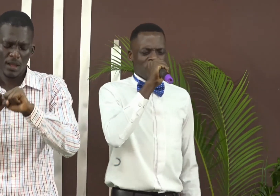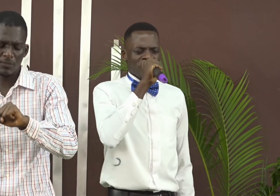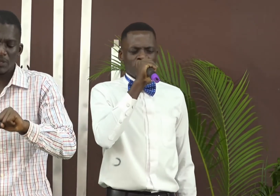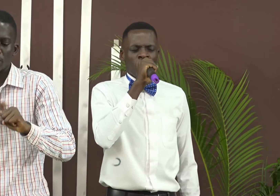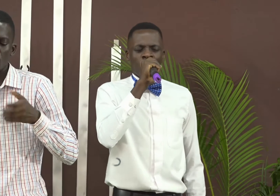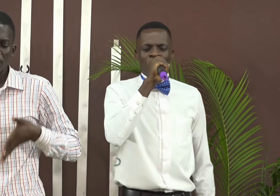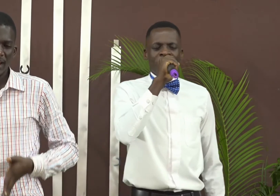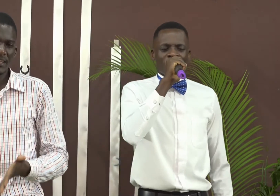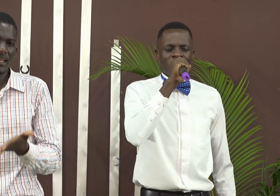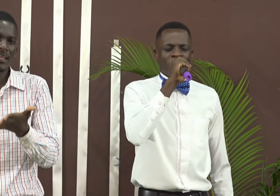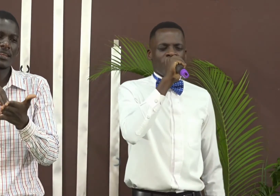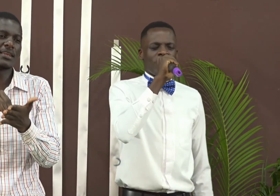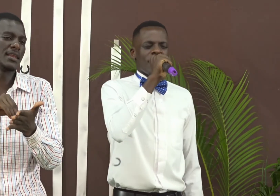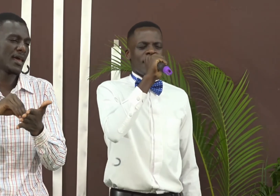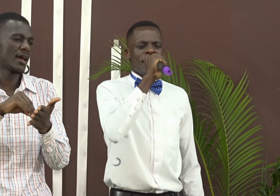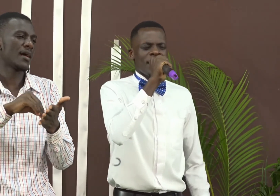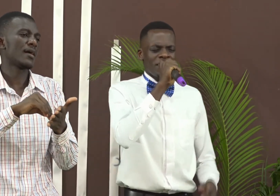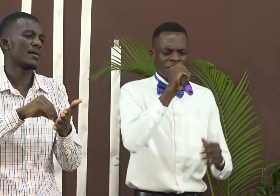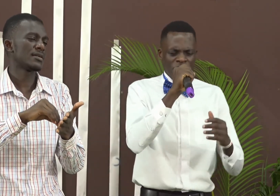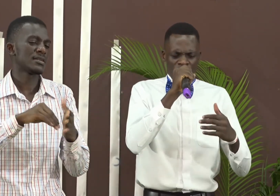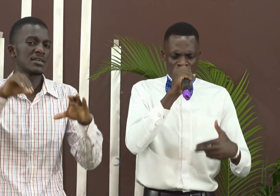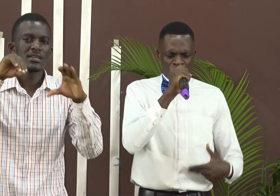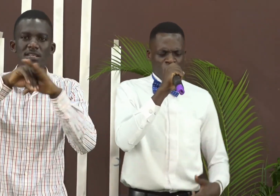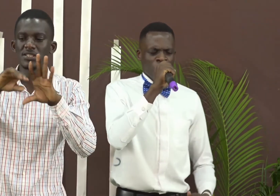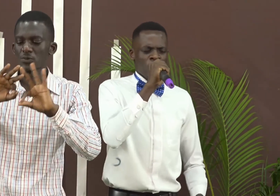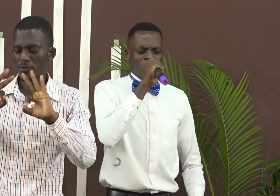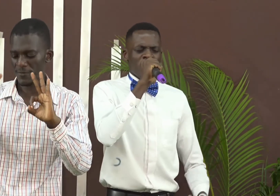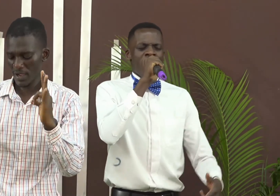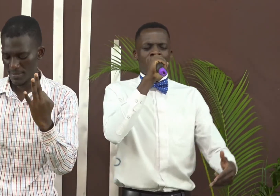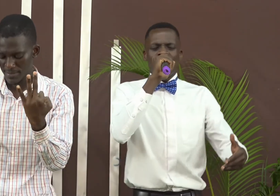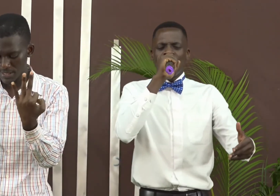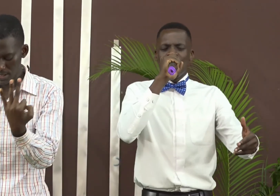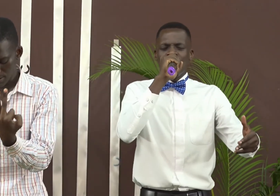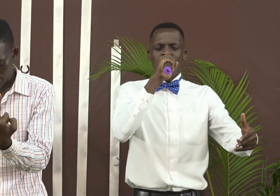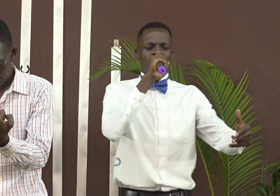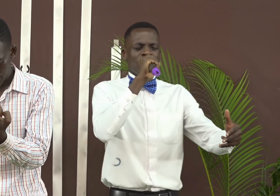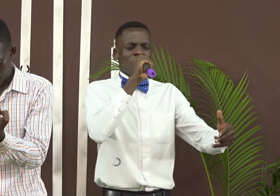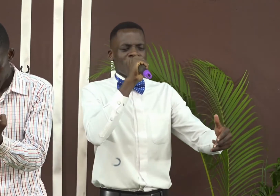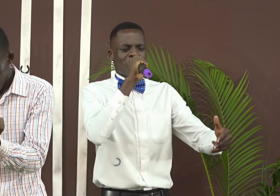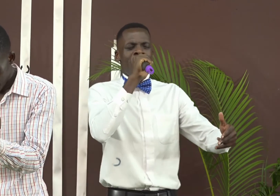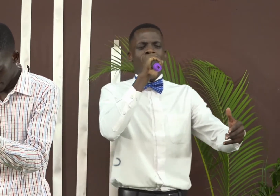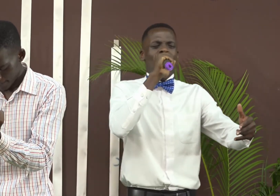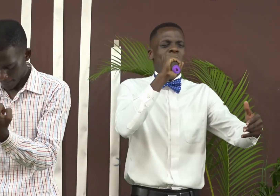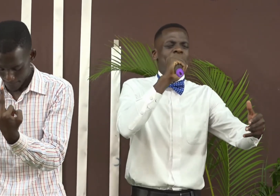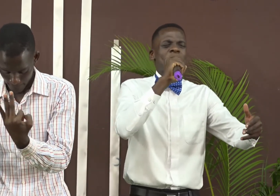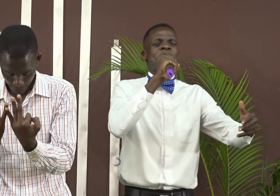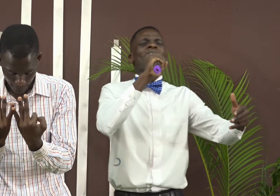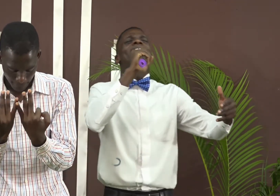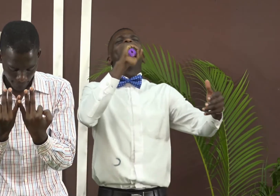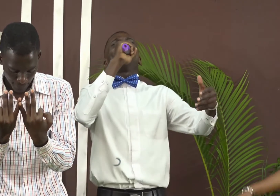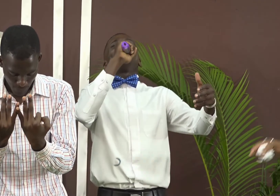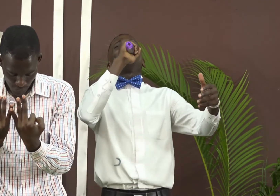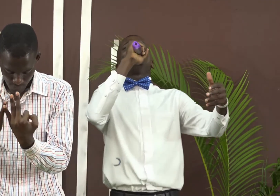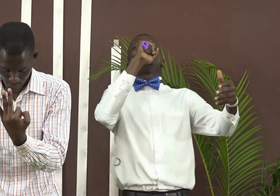and I've been born again into your family. Come on.